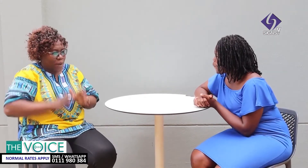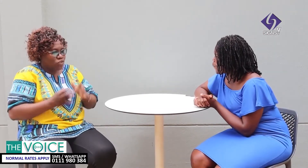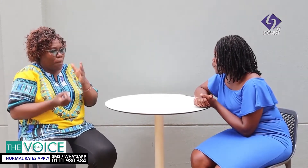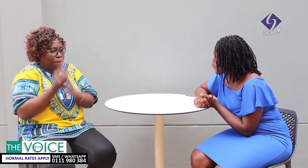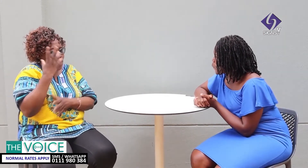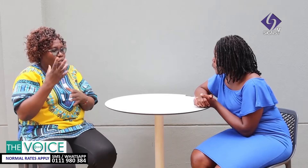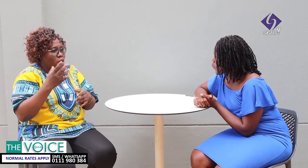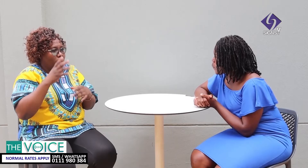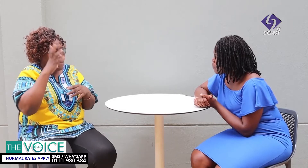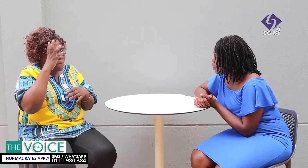another job.